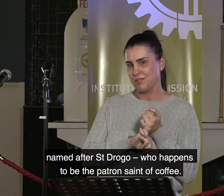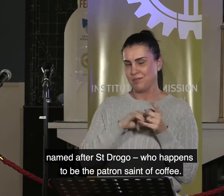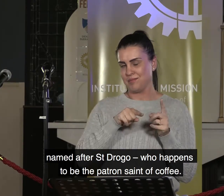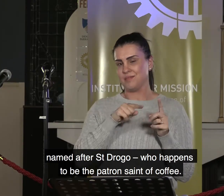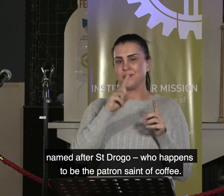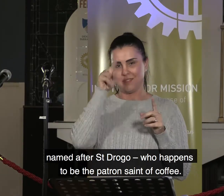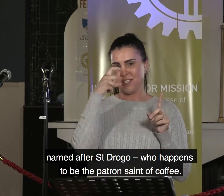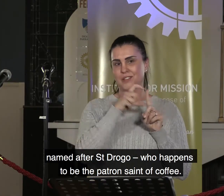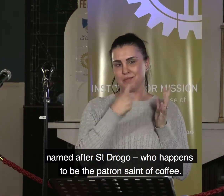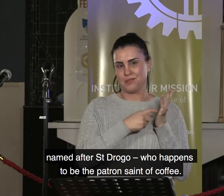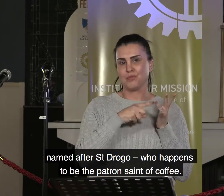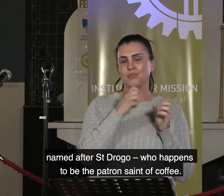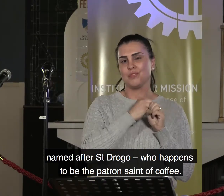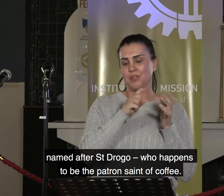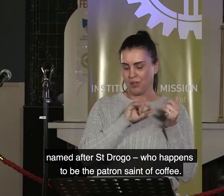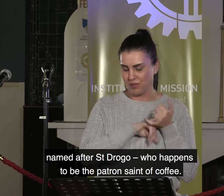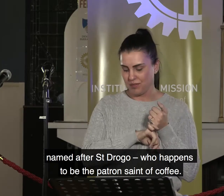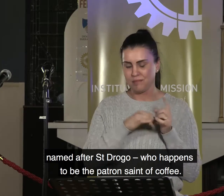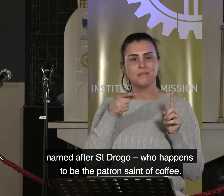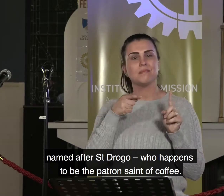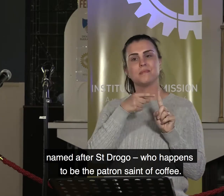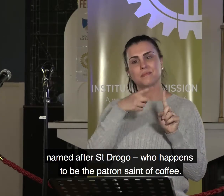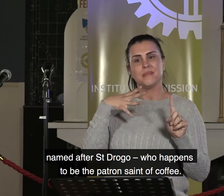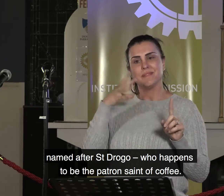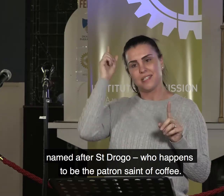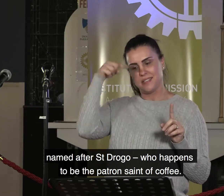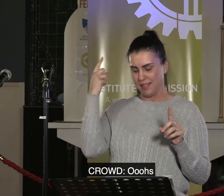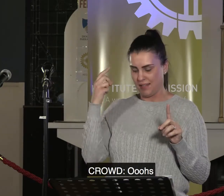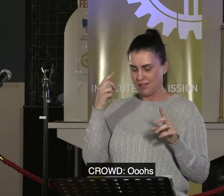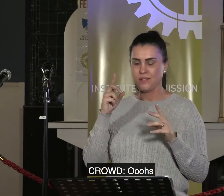to be the patron saint of coffee